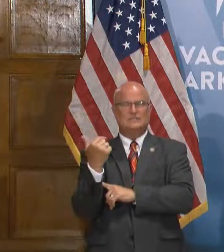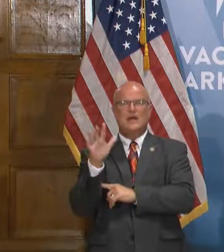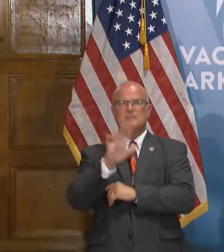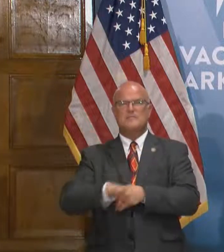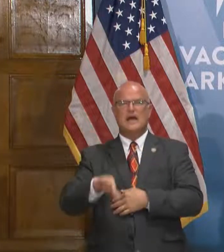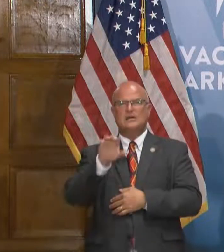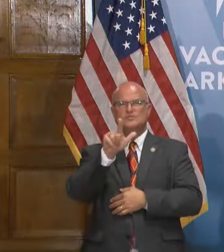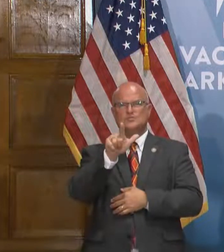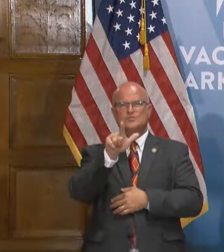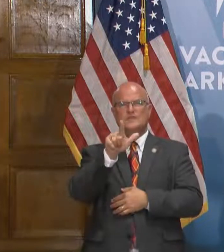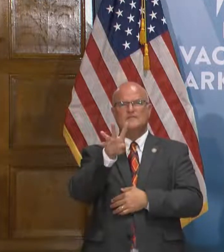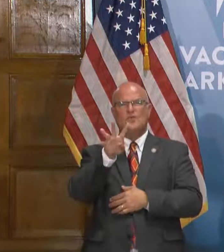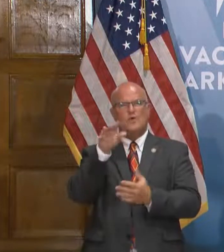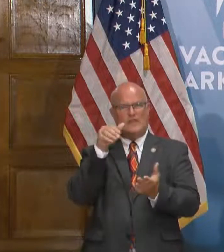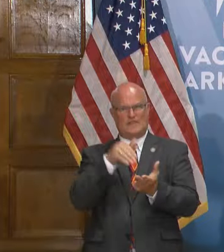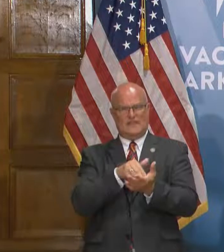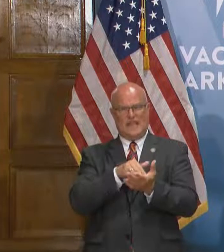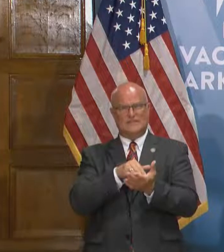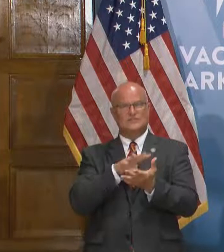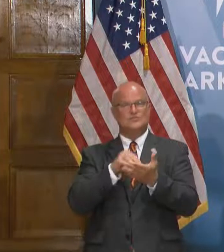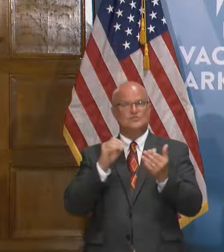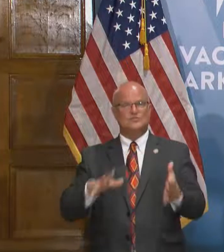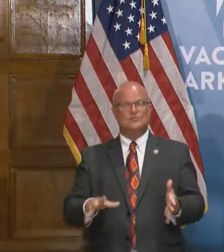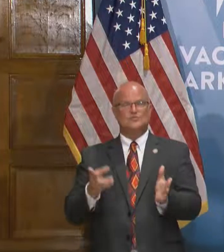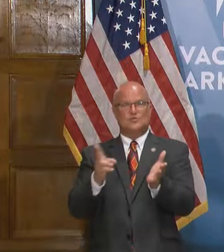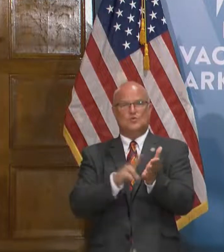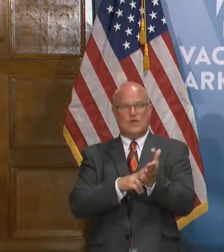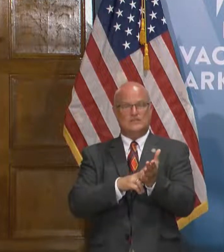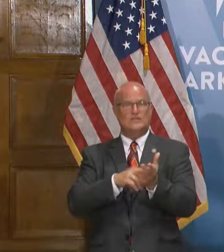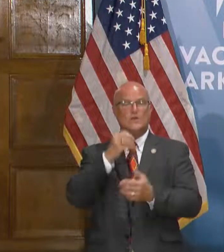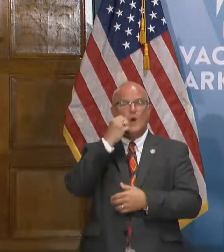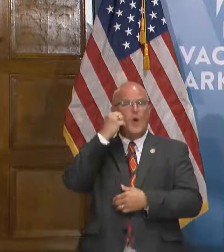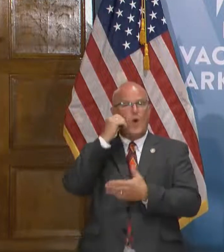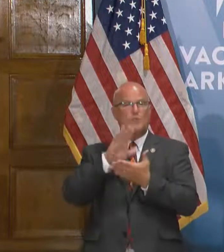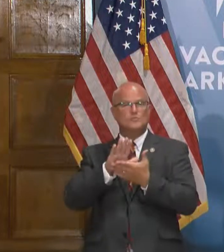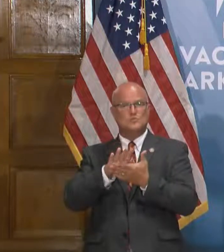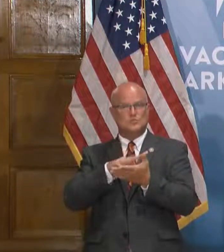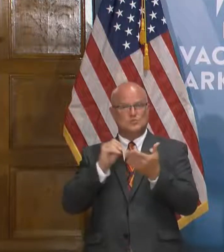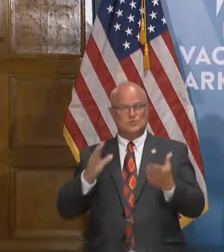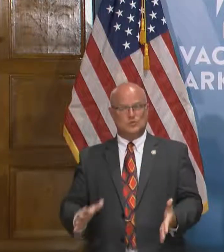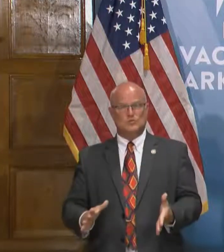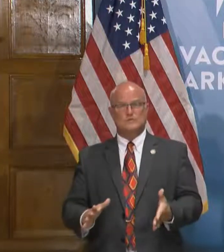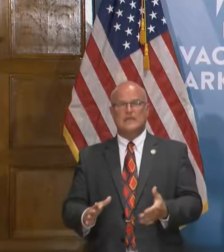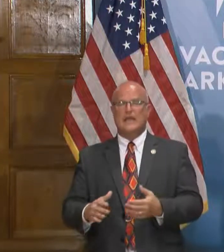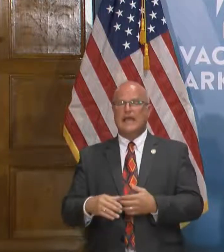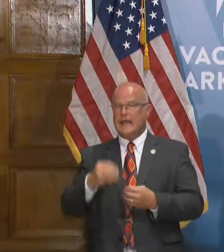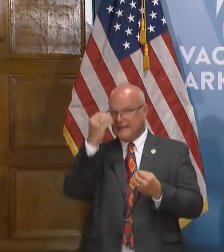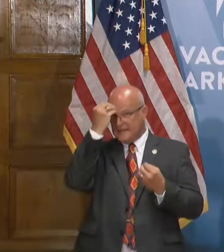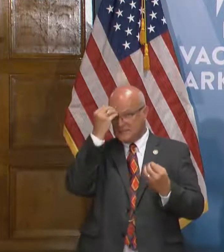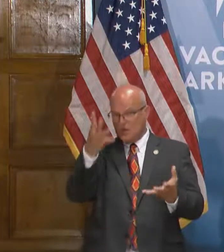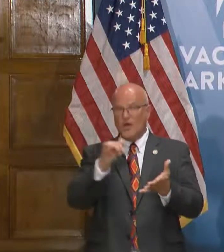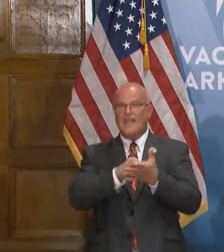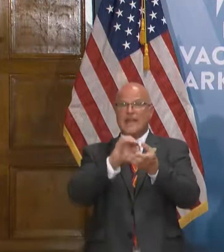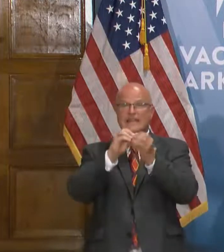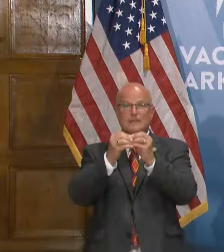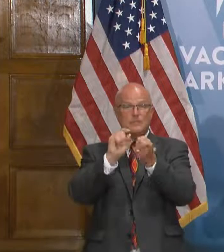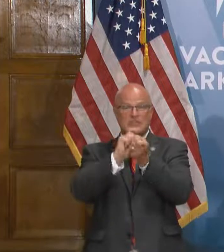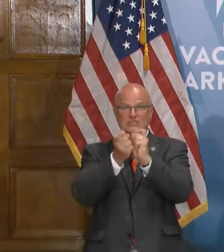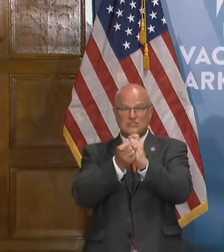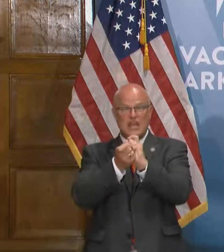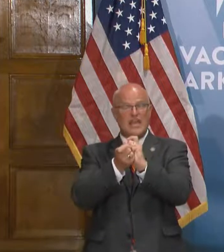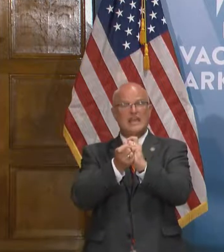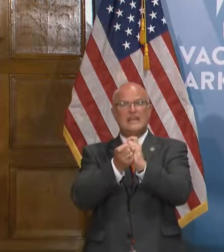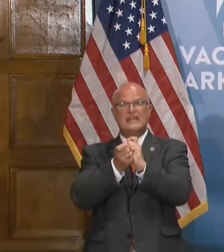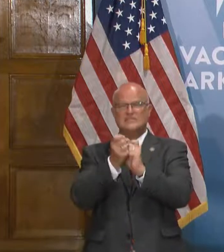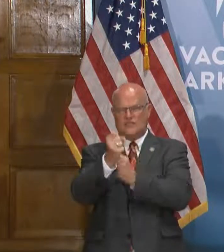around 24,000 students who are registered to be homeschooled. And I would remind you that that number can change over the